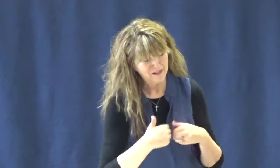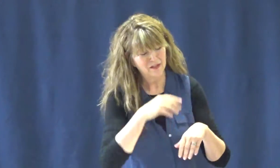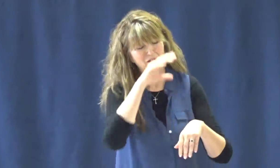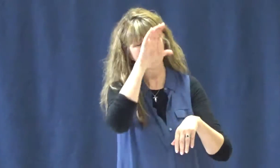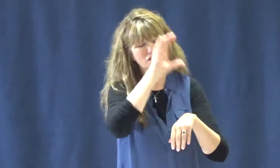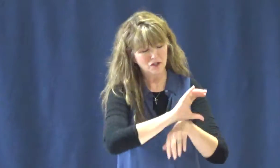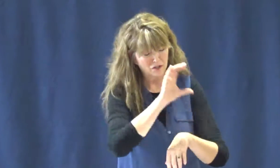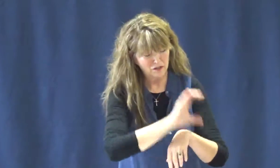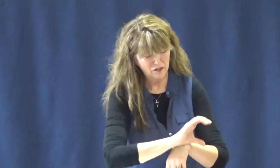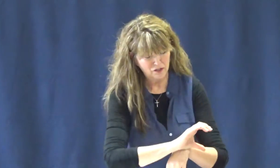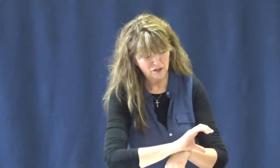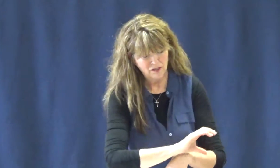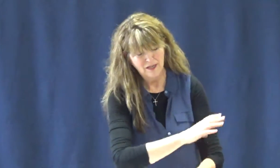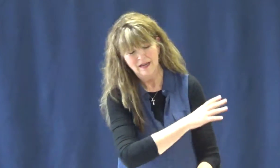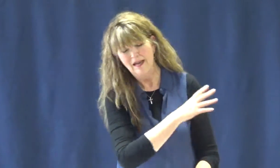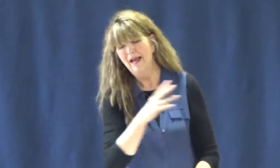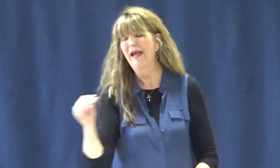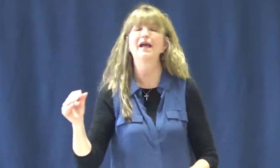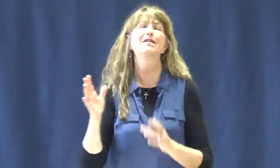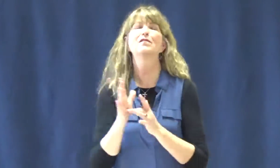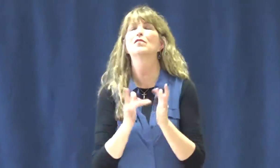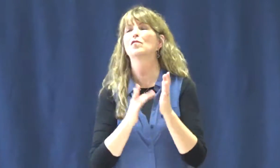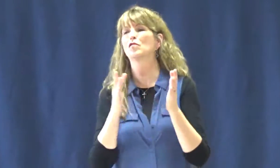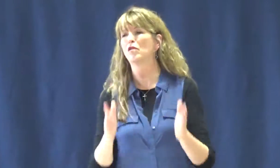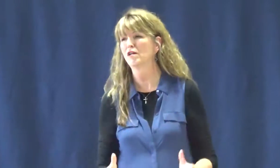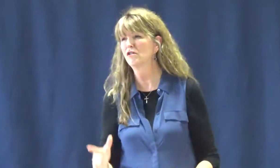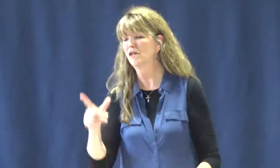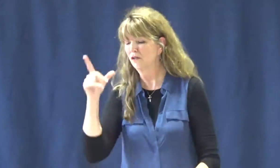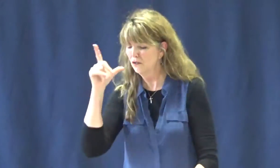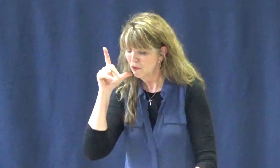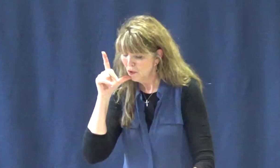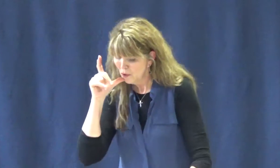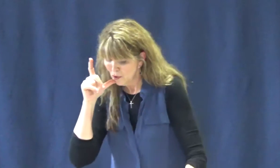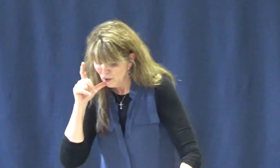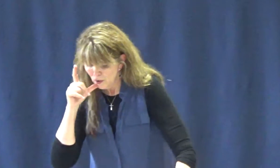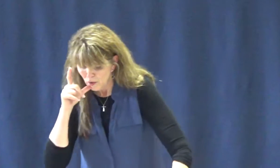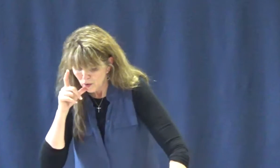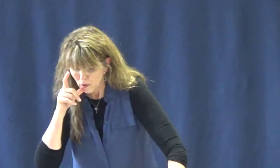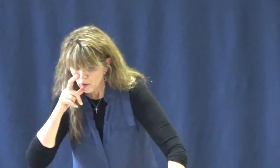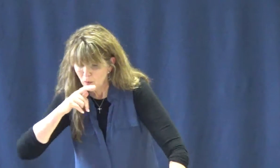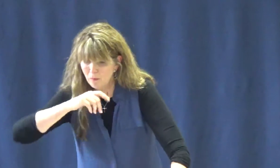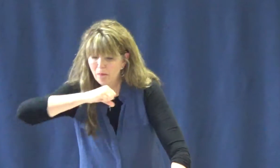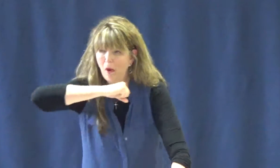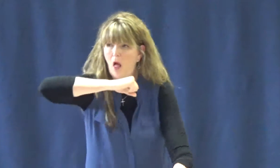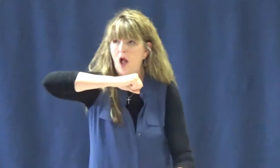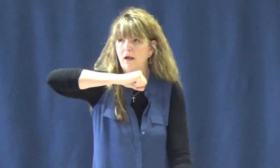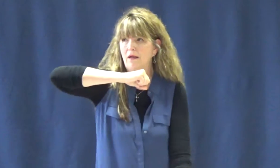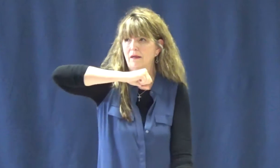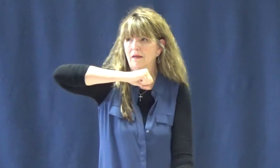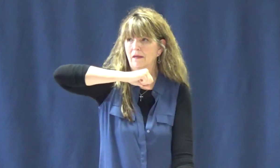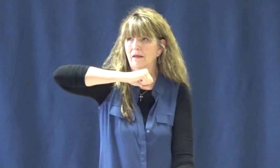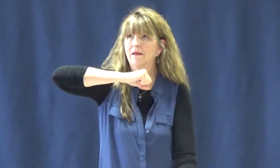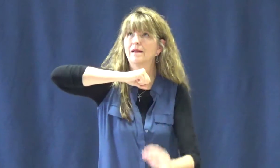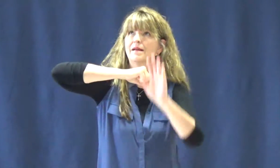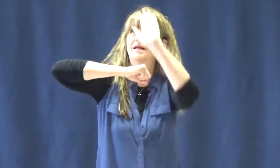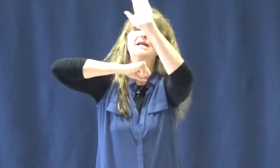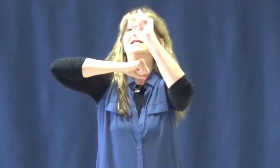But we have churches and we have Christians who are